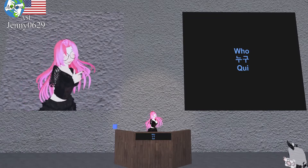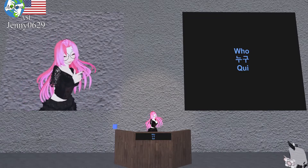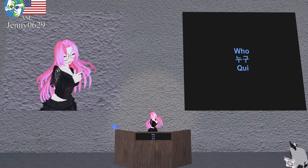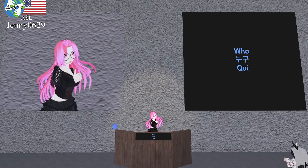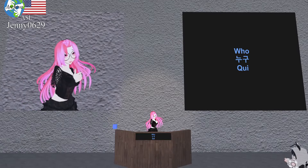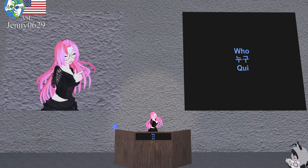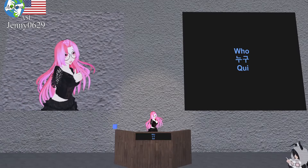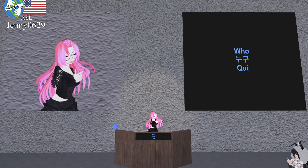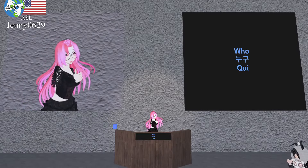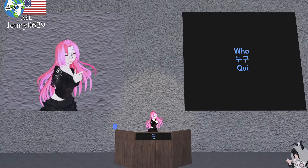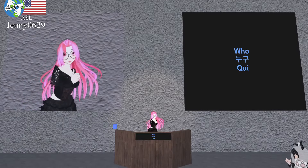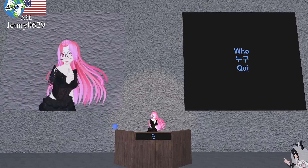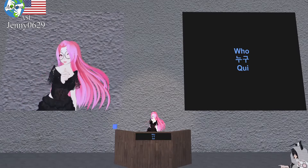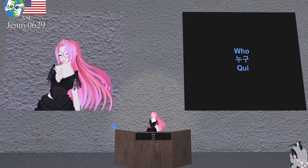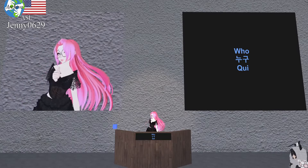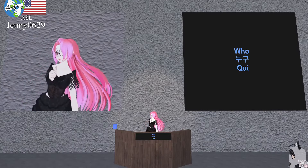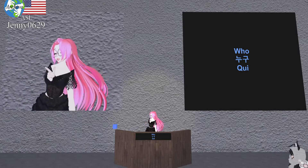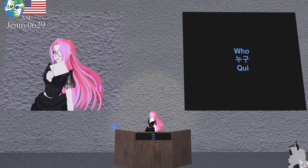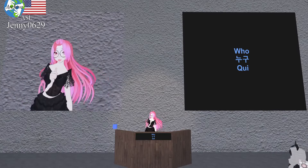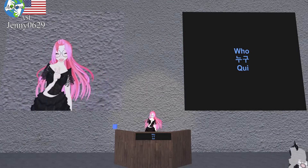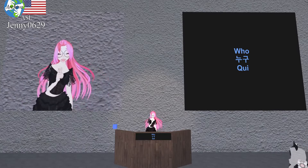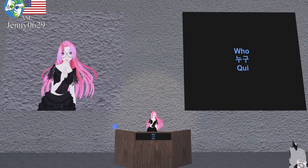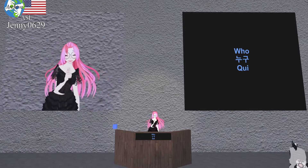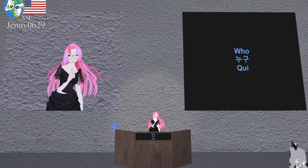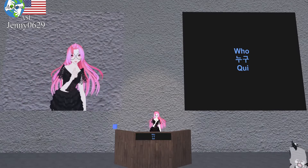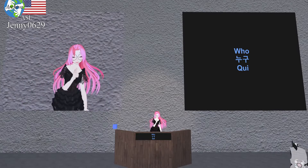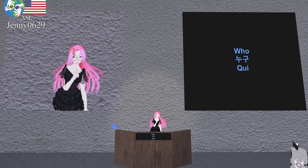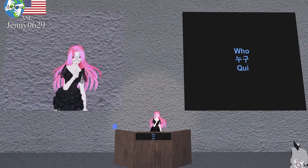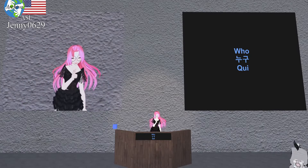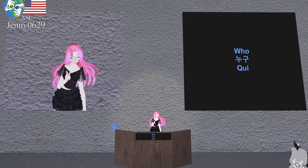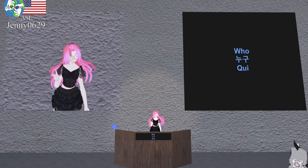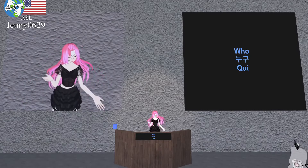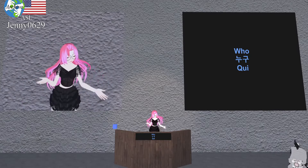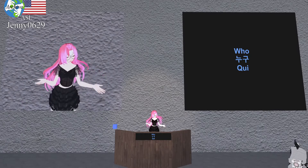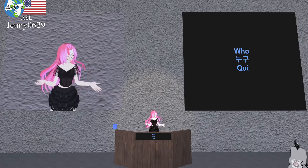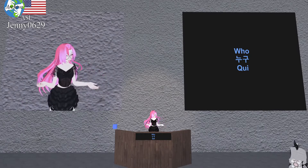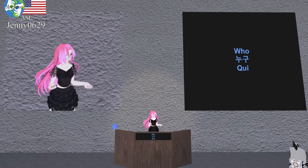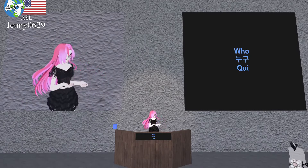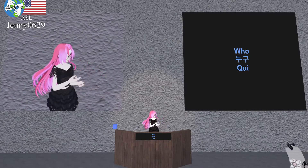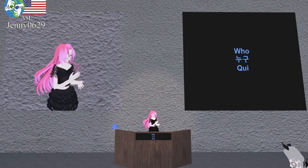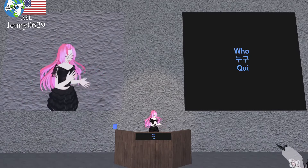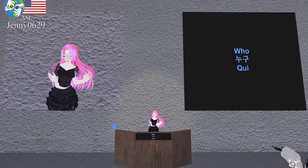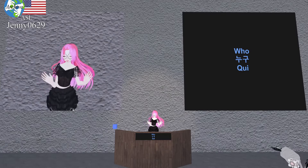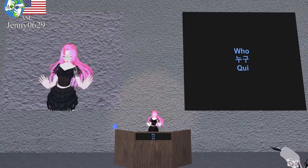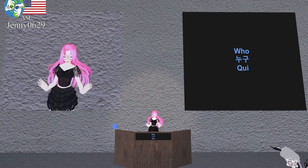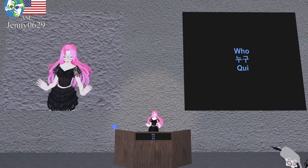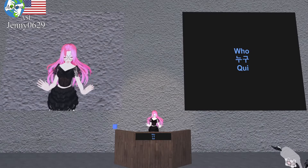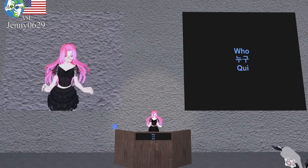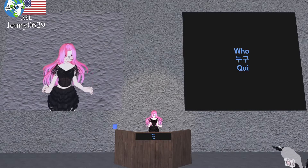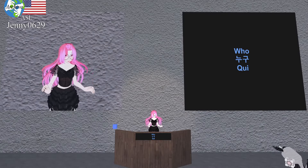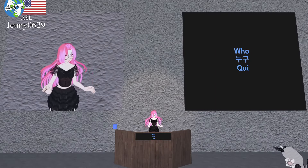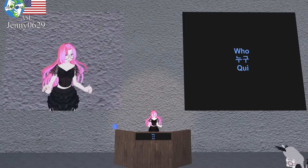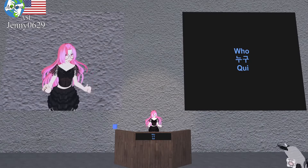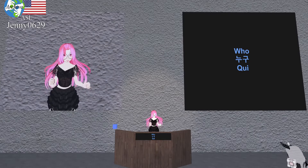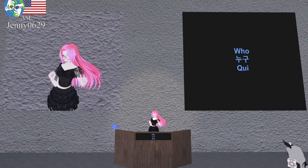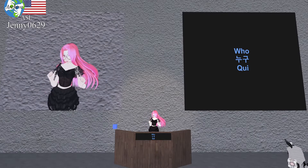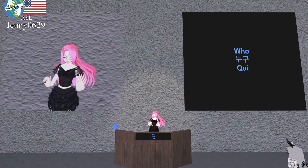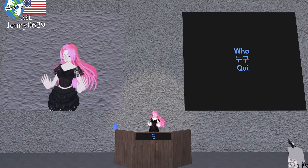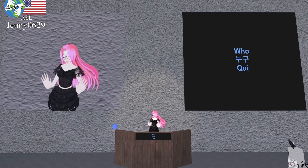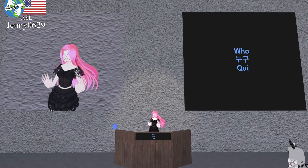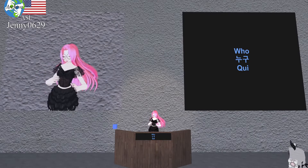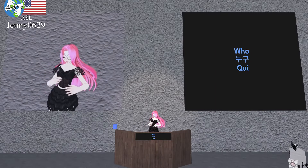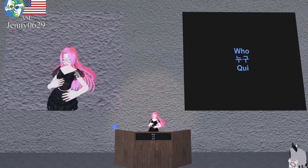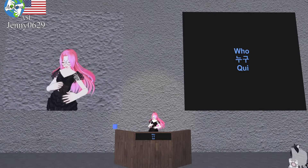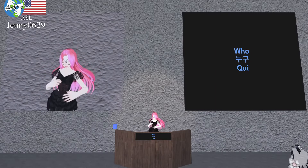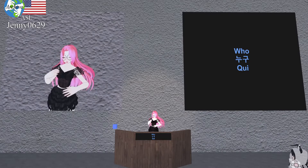finger. Who. Who. Just like that. Okay, so I think that's a good start for the basics.